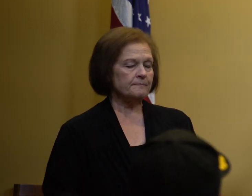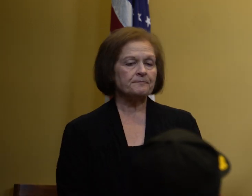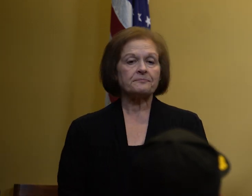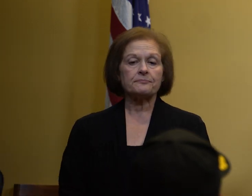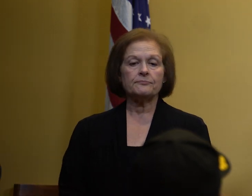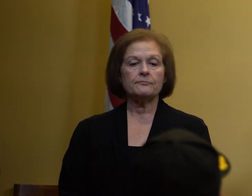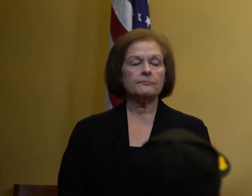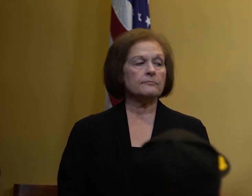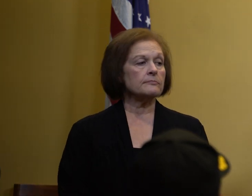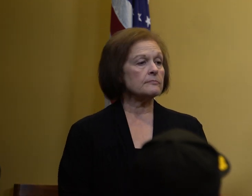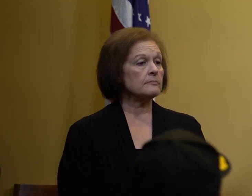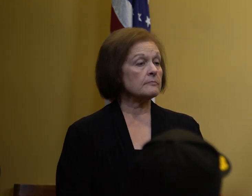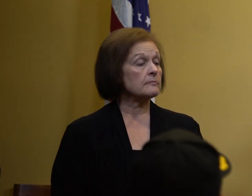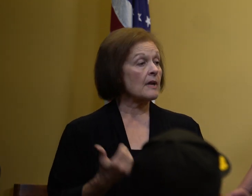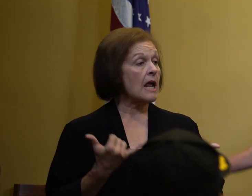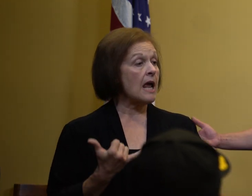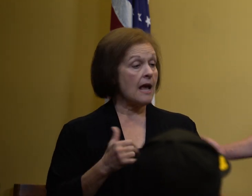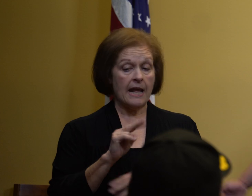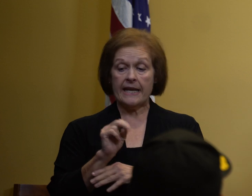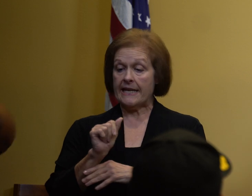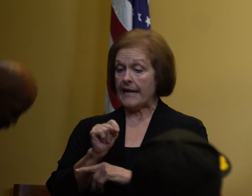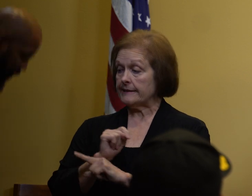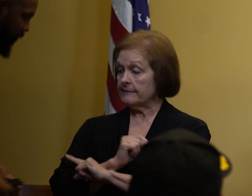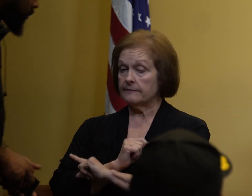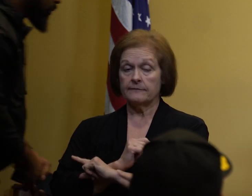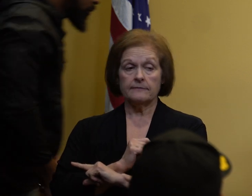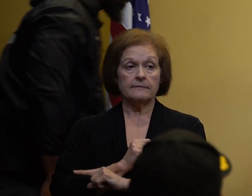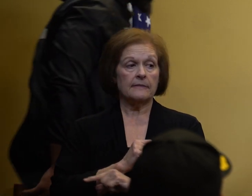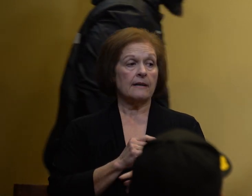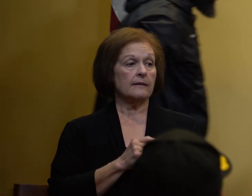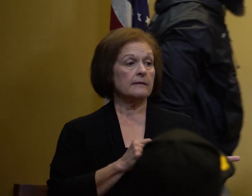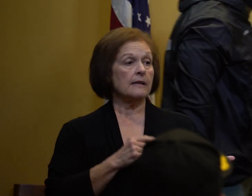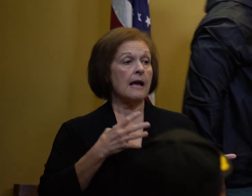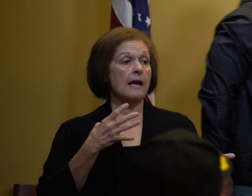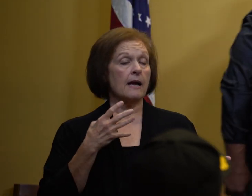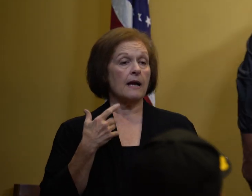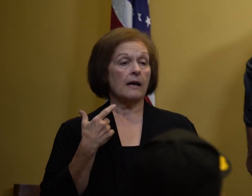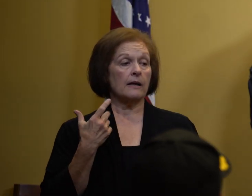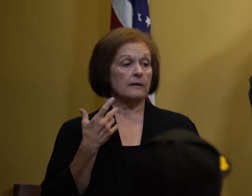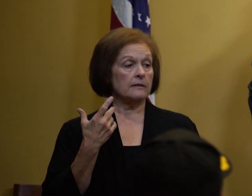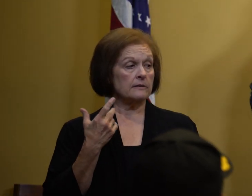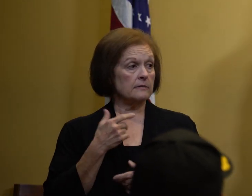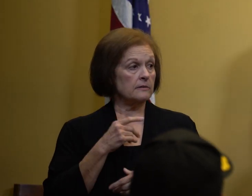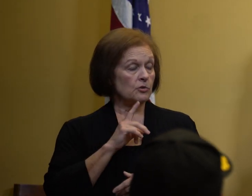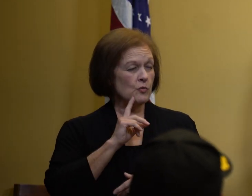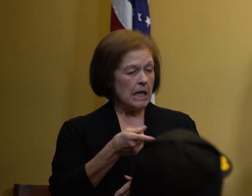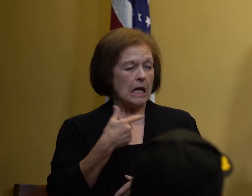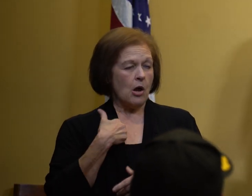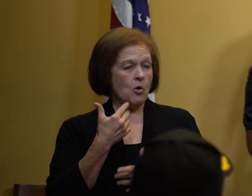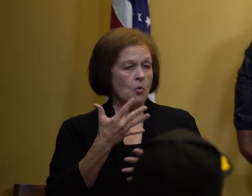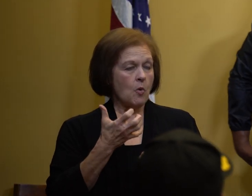And I wanted to ask at this time, I have Nate come on up following Dr. Vagno. And as I do that, just a real shout out